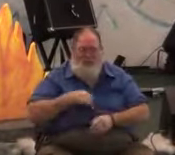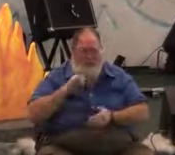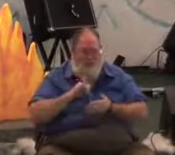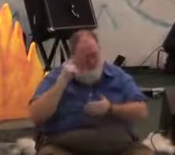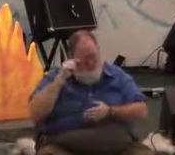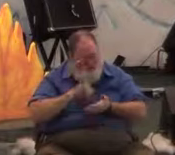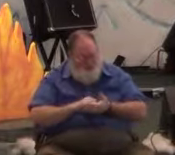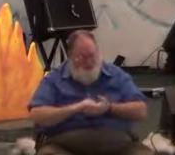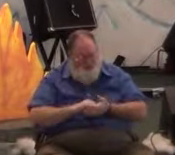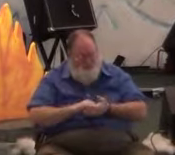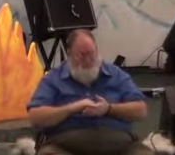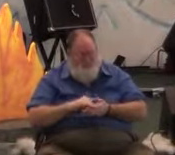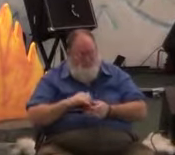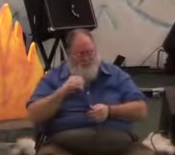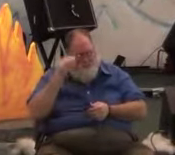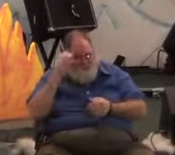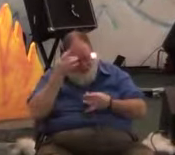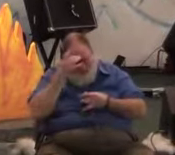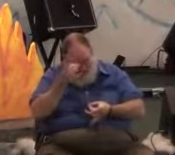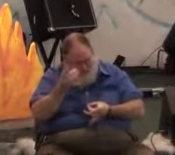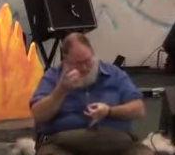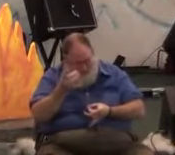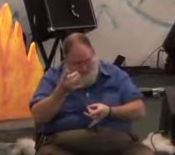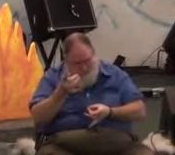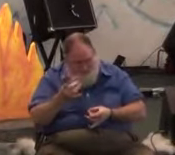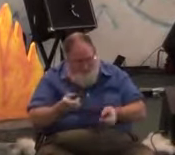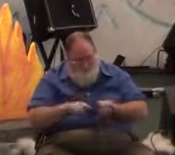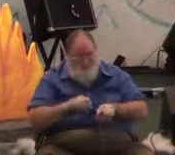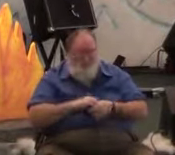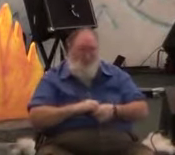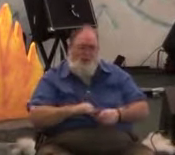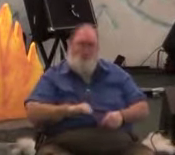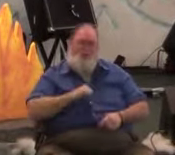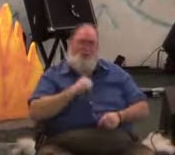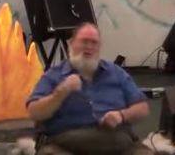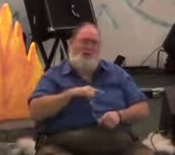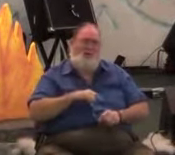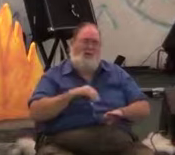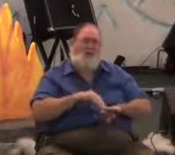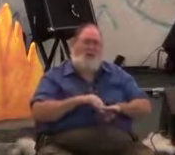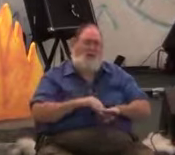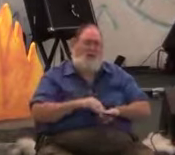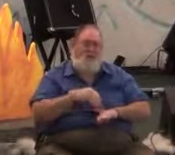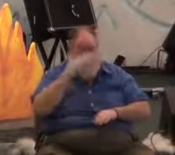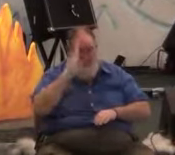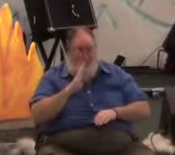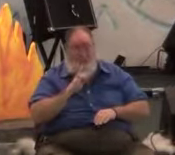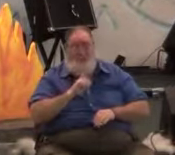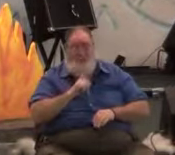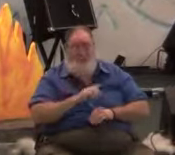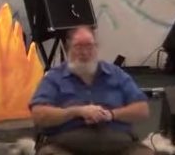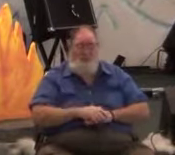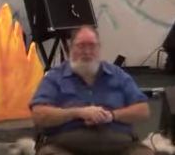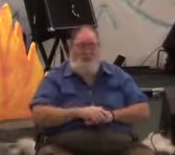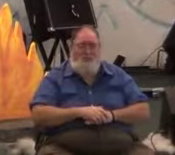When we get in a prideful state, we're going against the truth of God. Who is the truth? I am